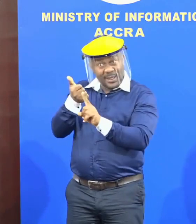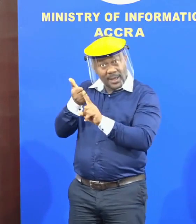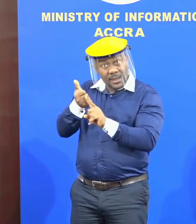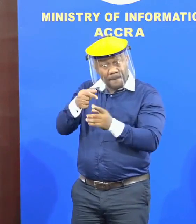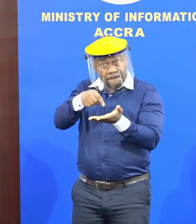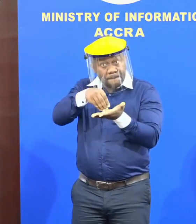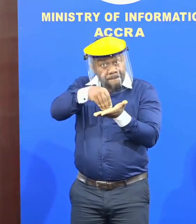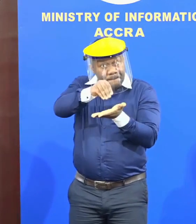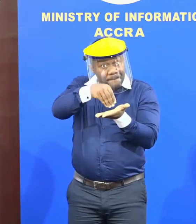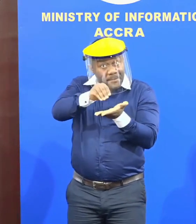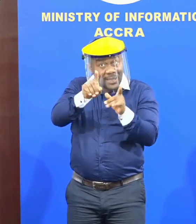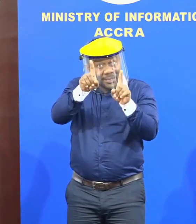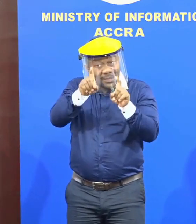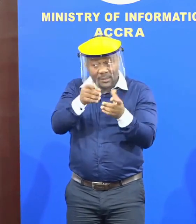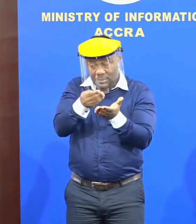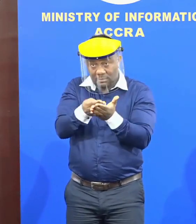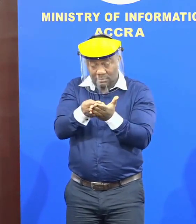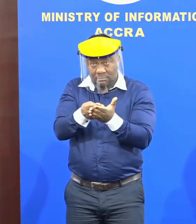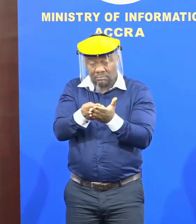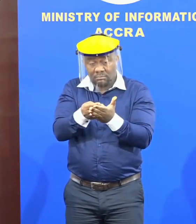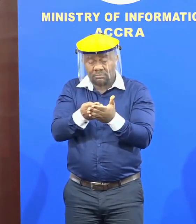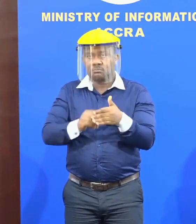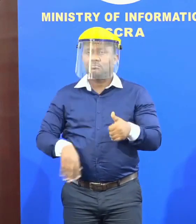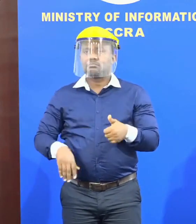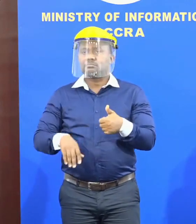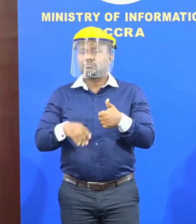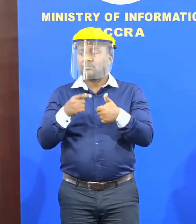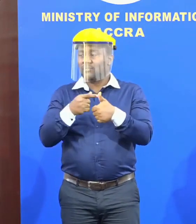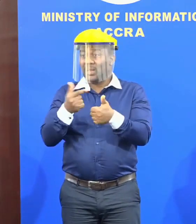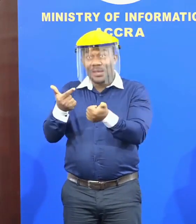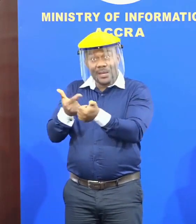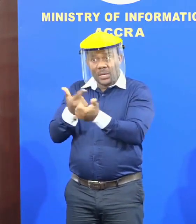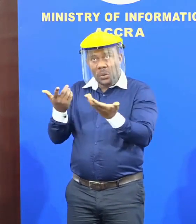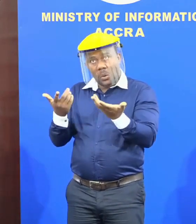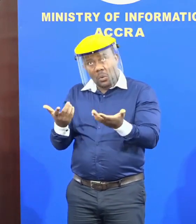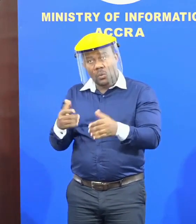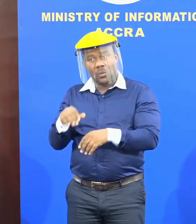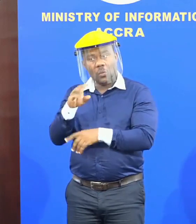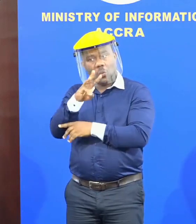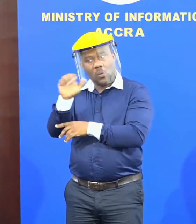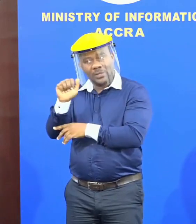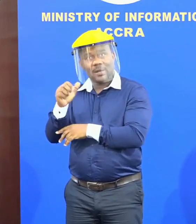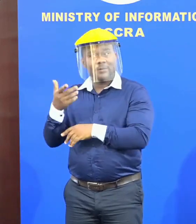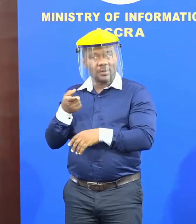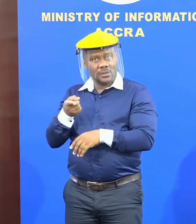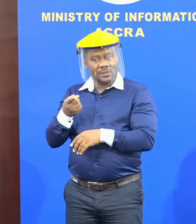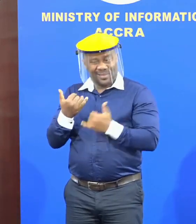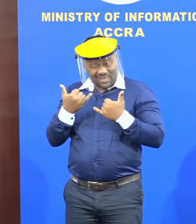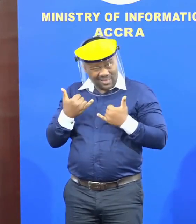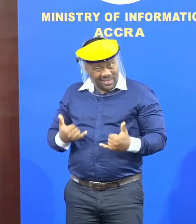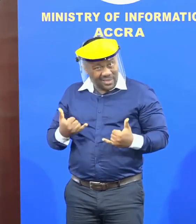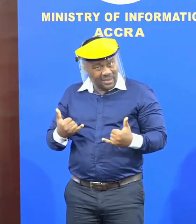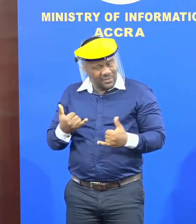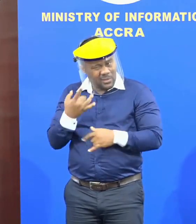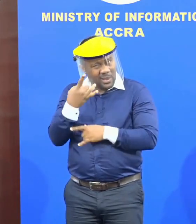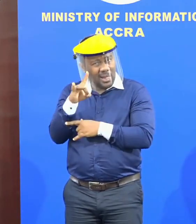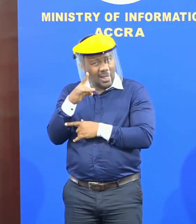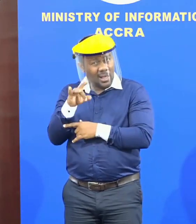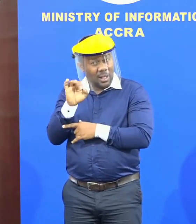as indicated as following. Ghanaian and ECOWAS citizens now, effective, I think, 8th of